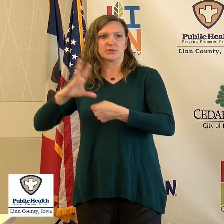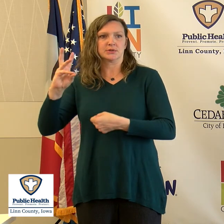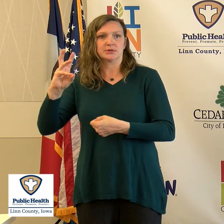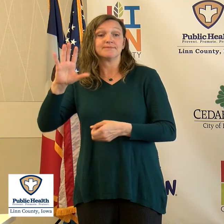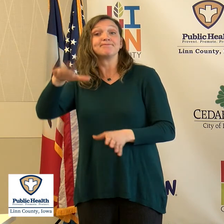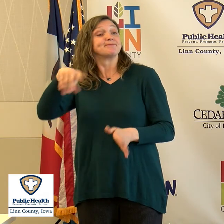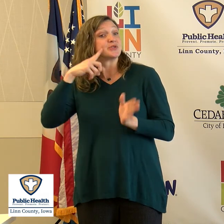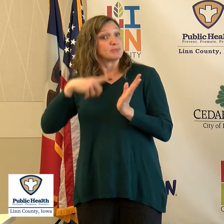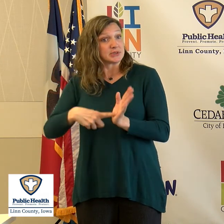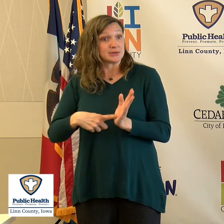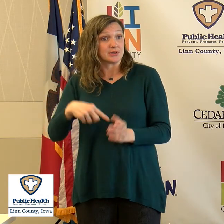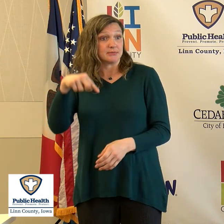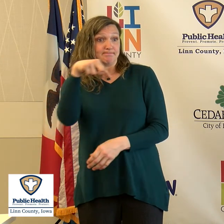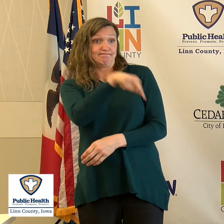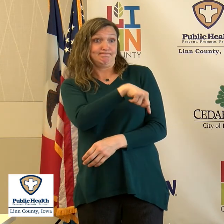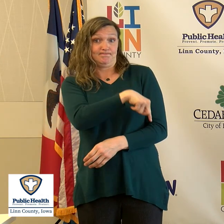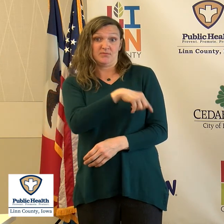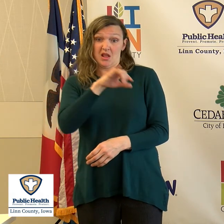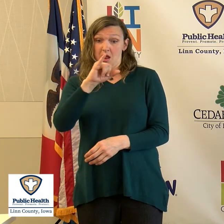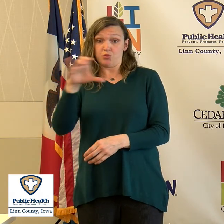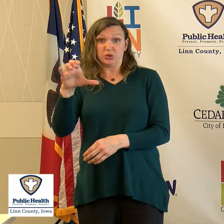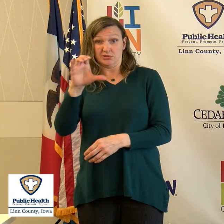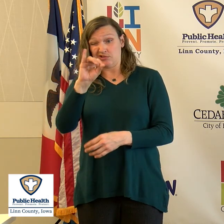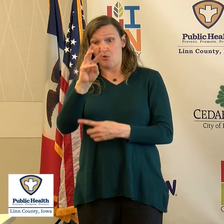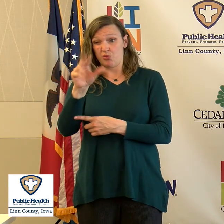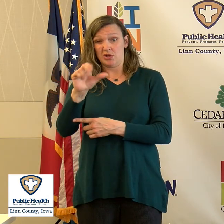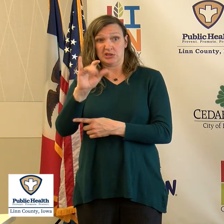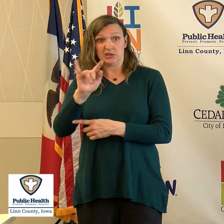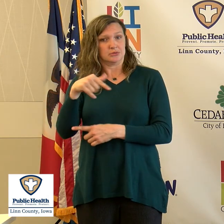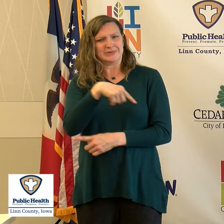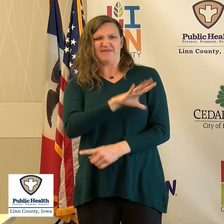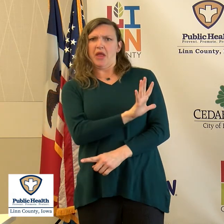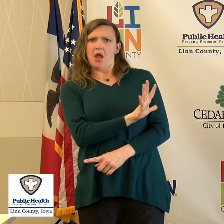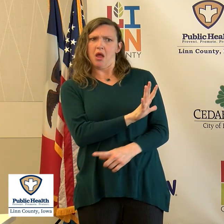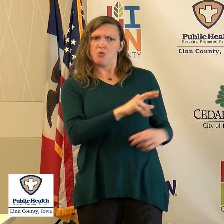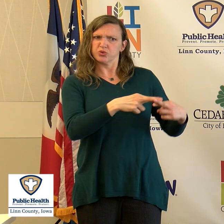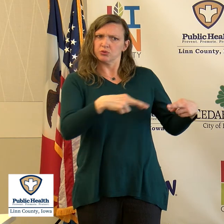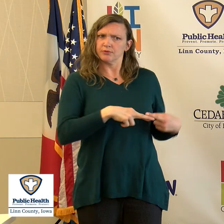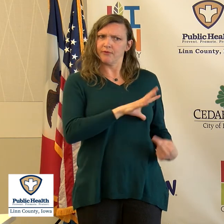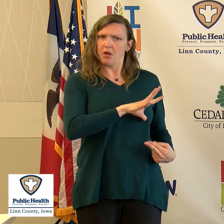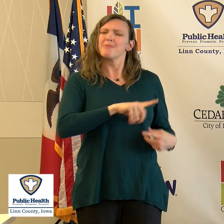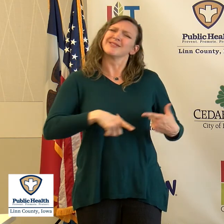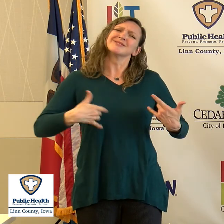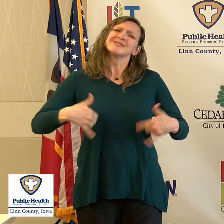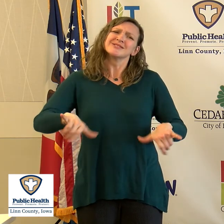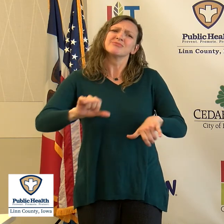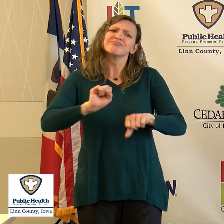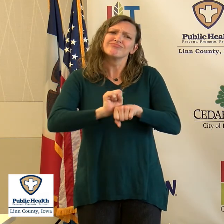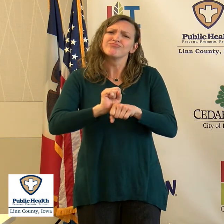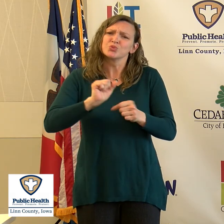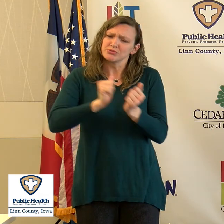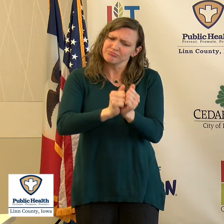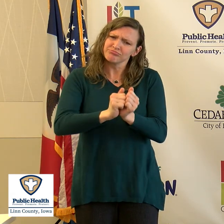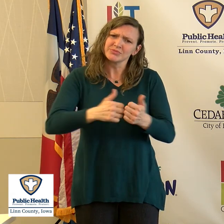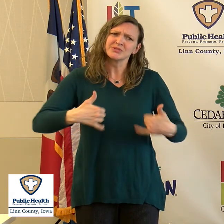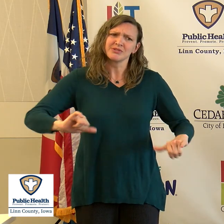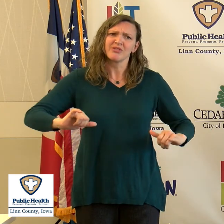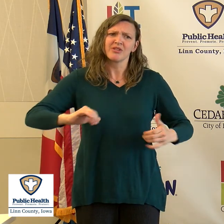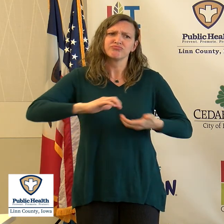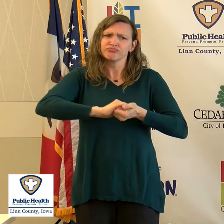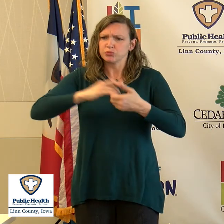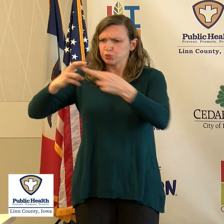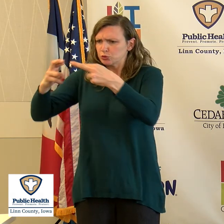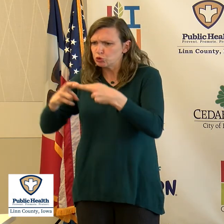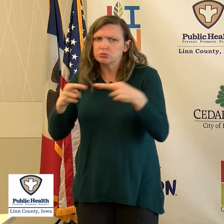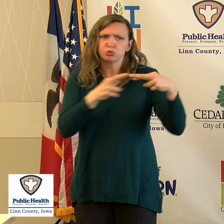go down to Johnson County for jobs. There is a lot of coordination between health departments, a lot of conversations that occur that we will